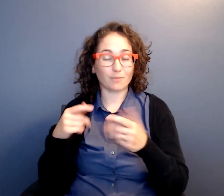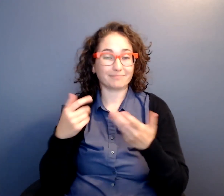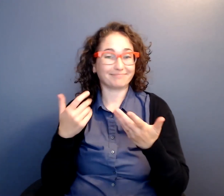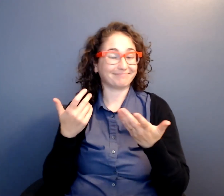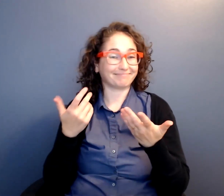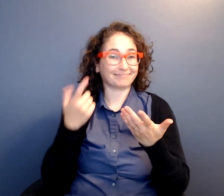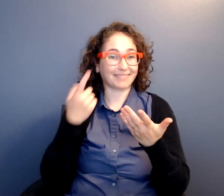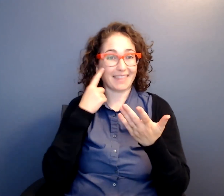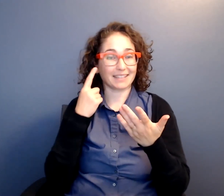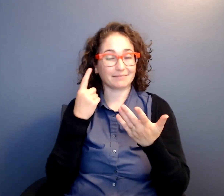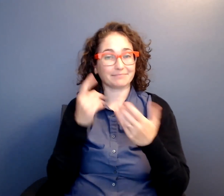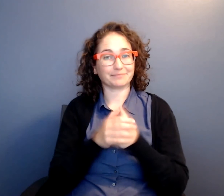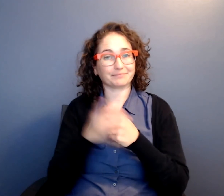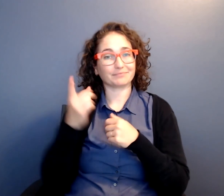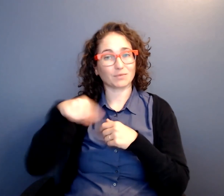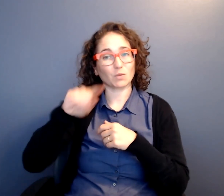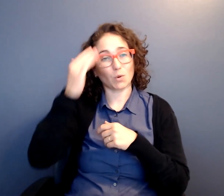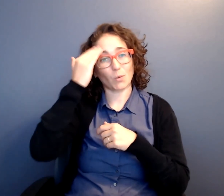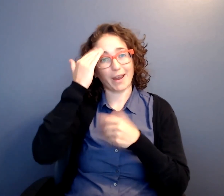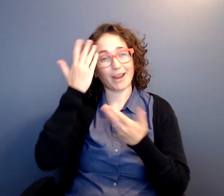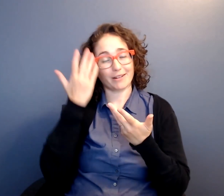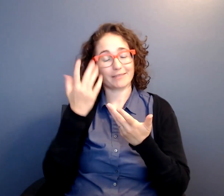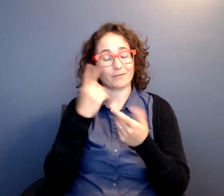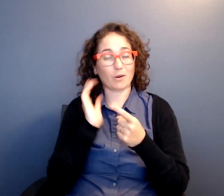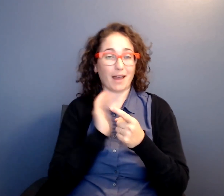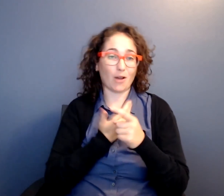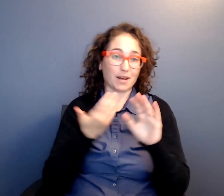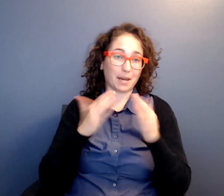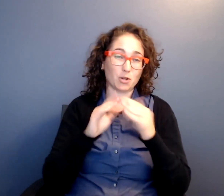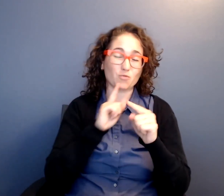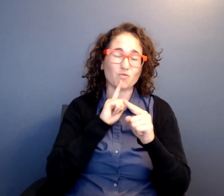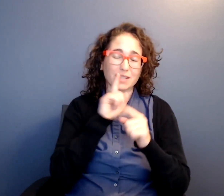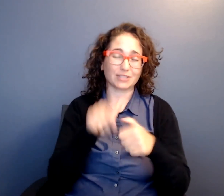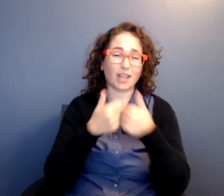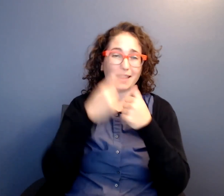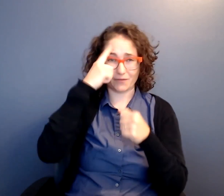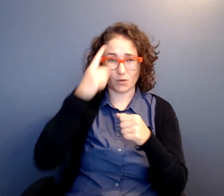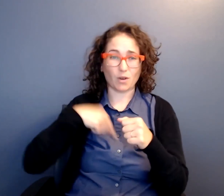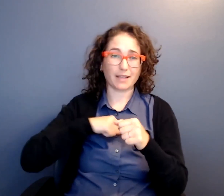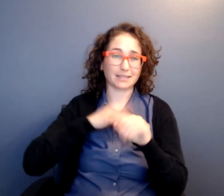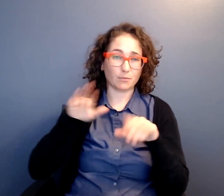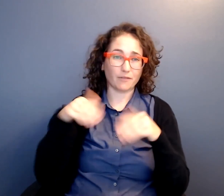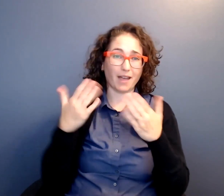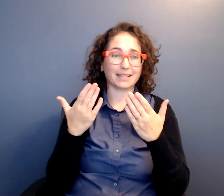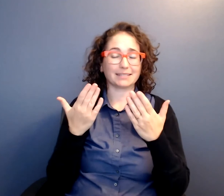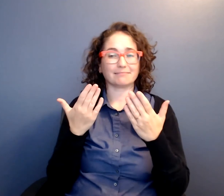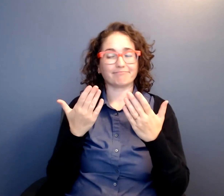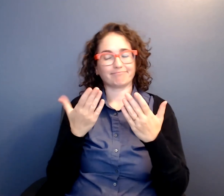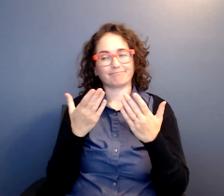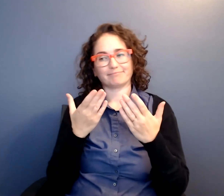anyone on here who isn't aware that, for our community, it's incredibly challenging for us to find,